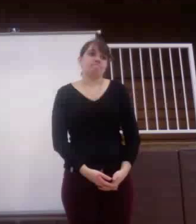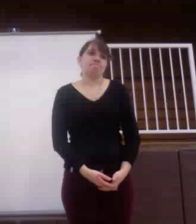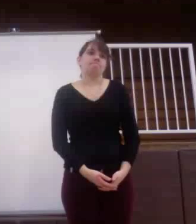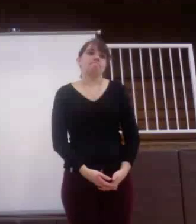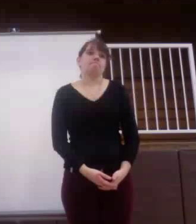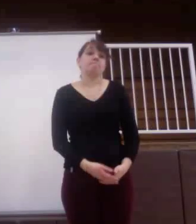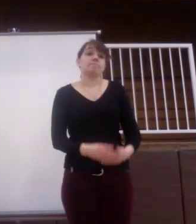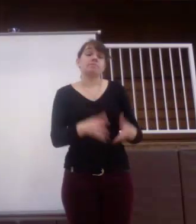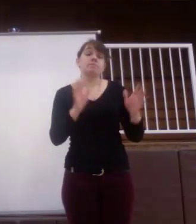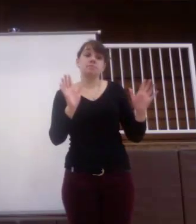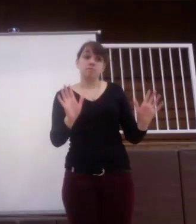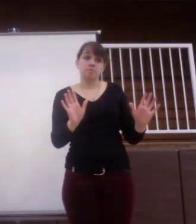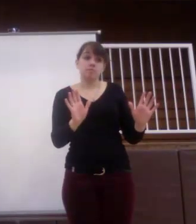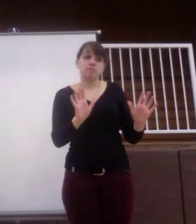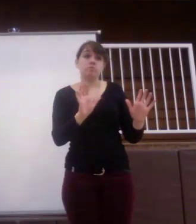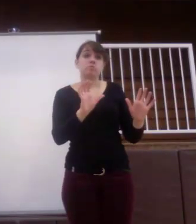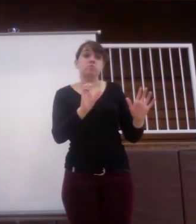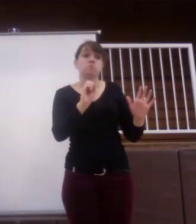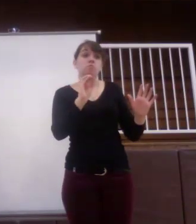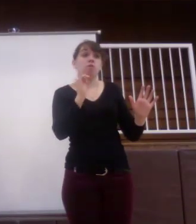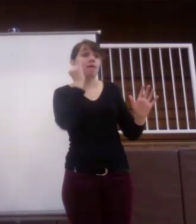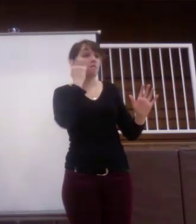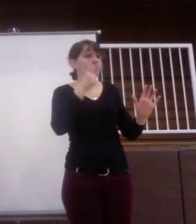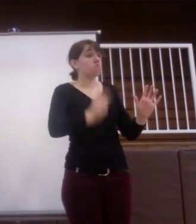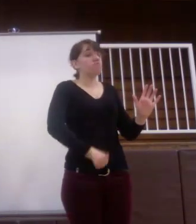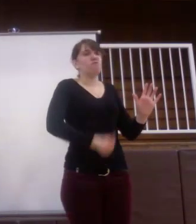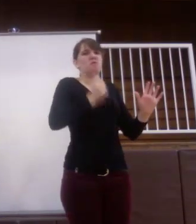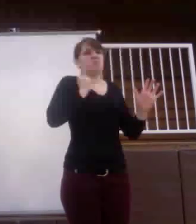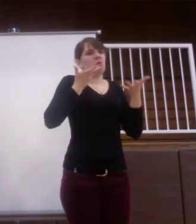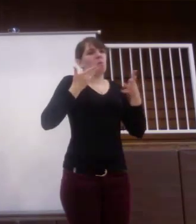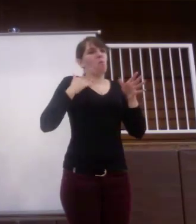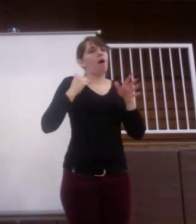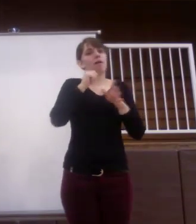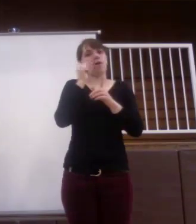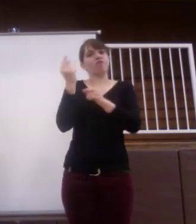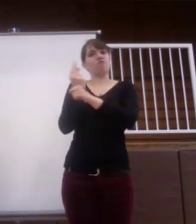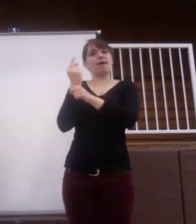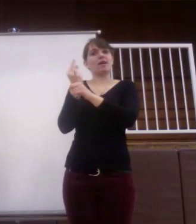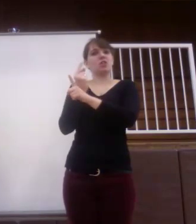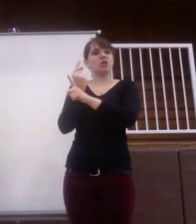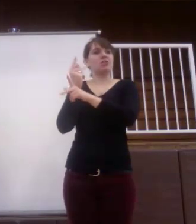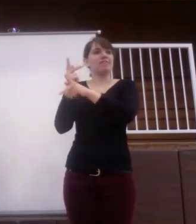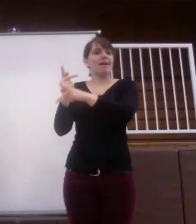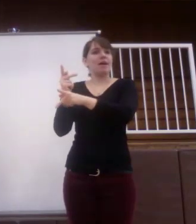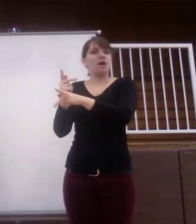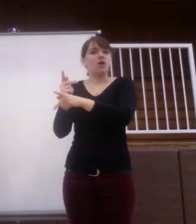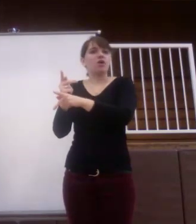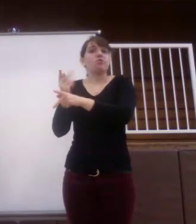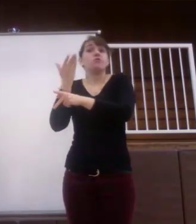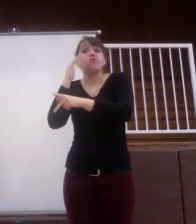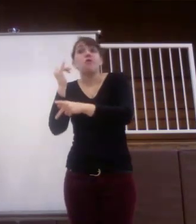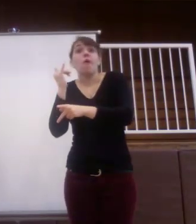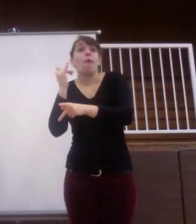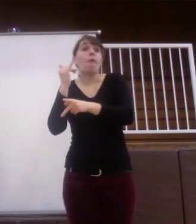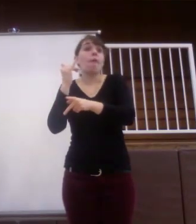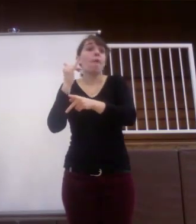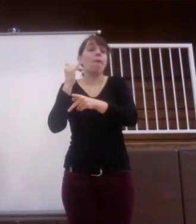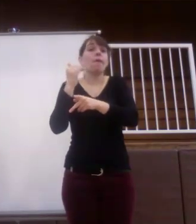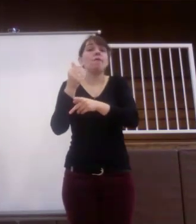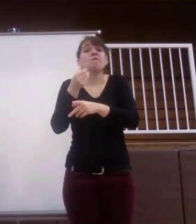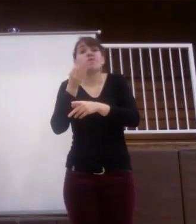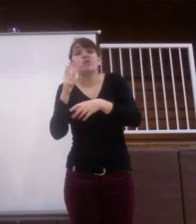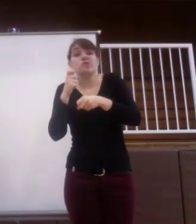So the difference is that when you refuse extraordinary care, you don't know what will happen next, how long you will live,